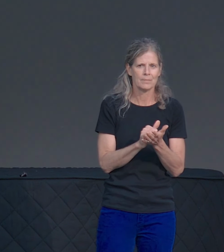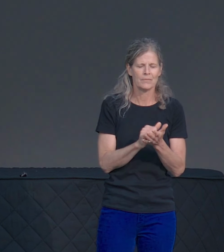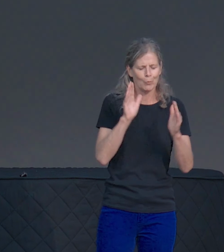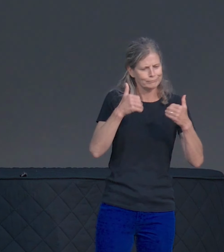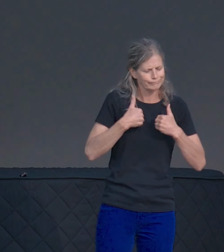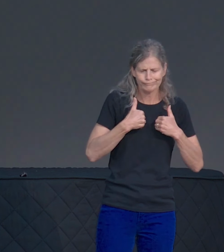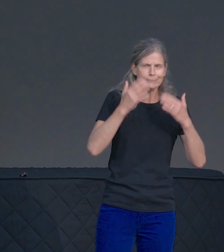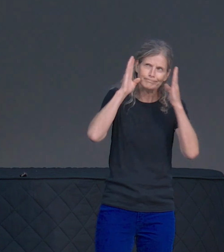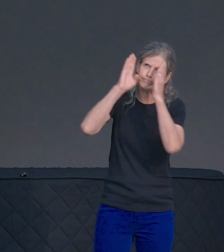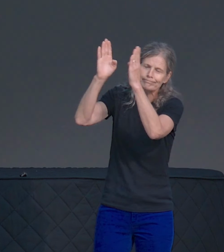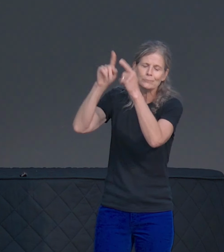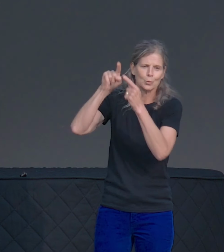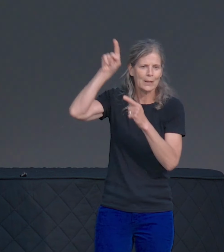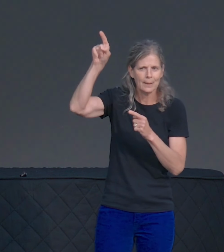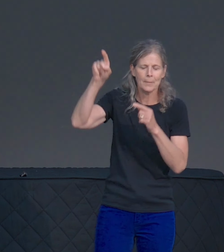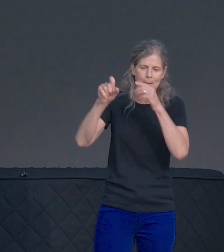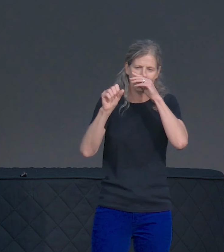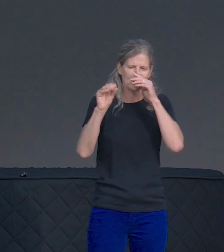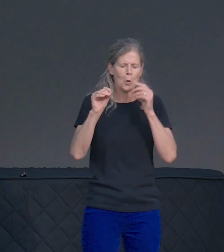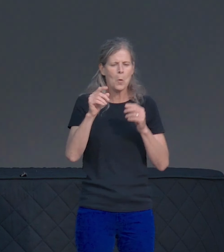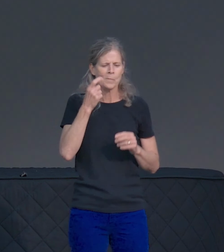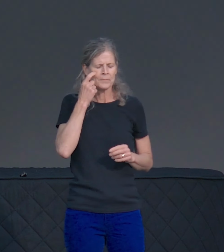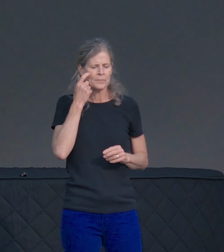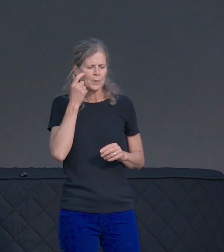So as we recognize the nature of this temptation,